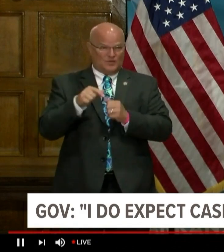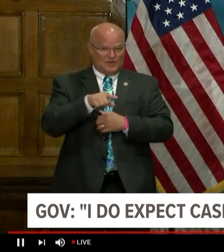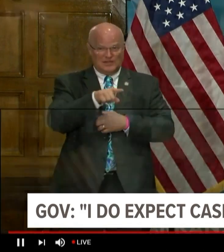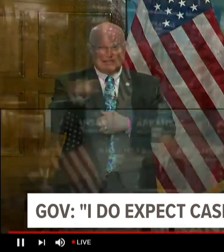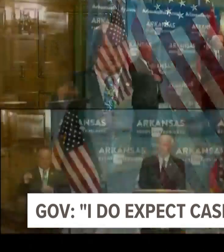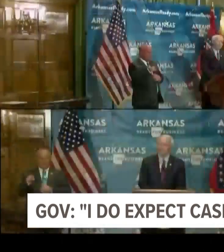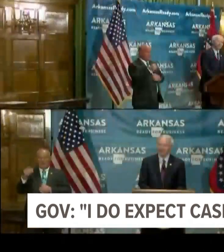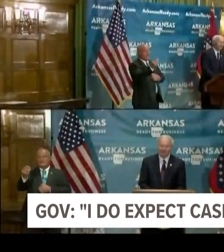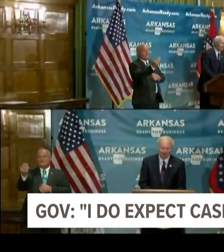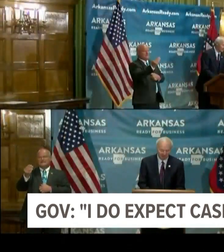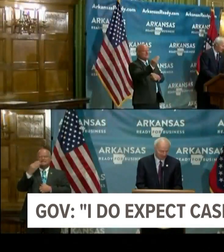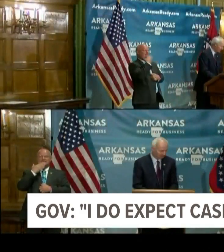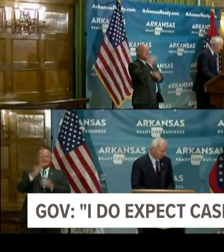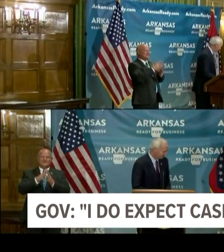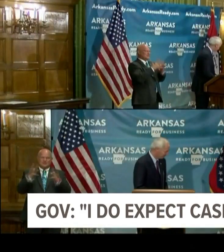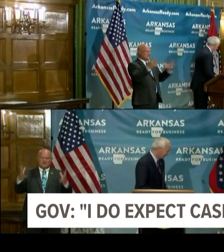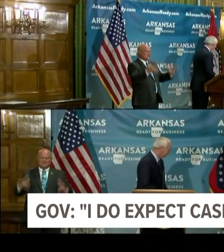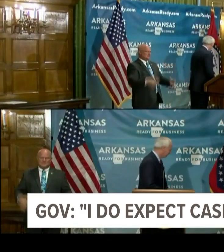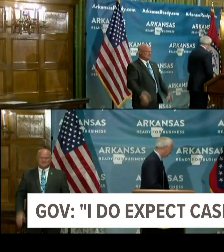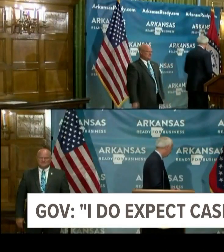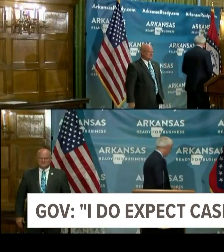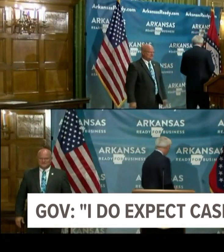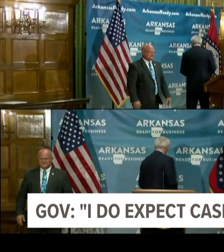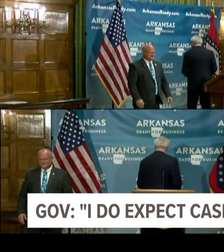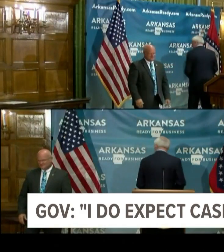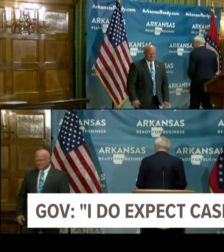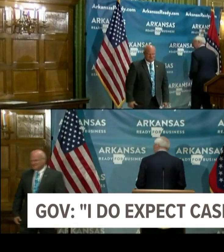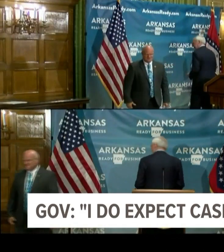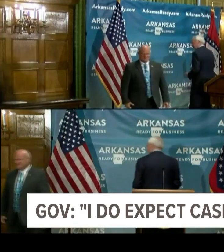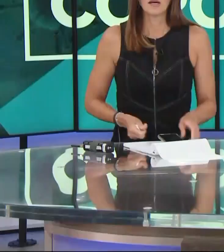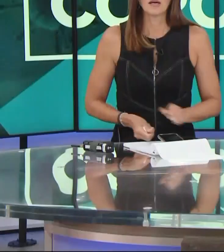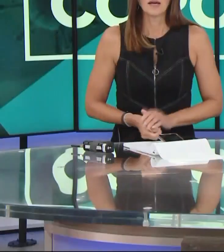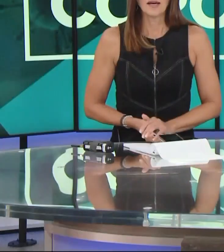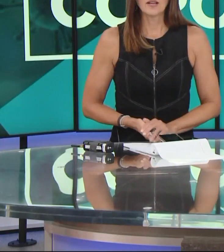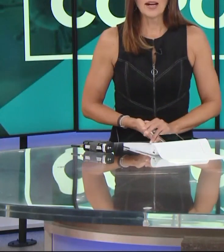you next Monday. Thank you very much.